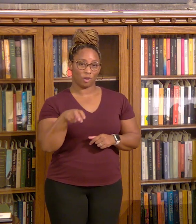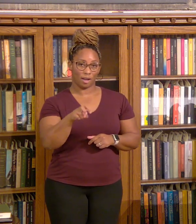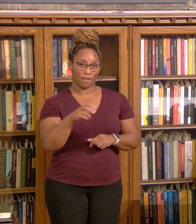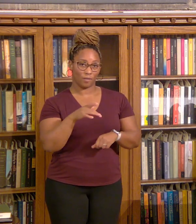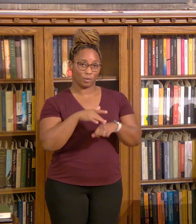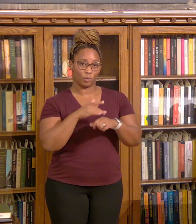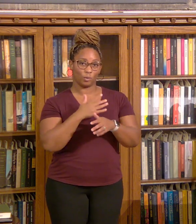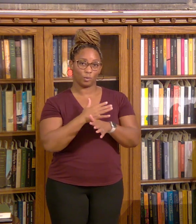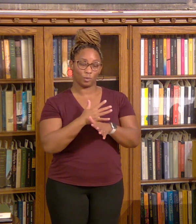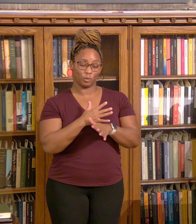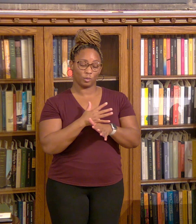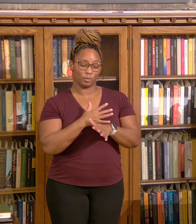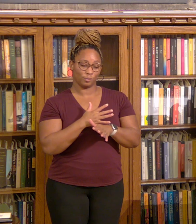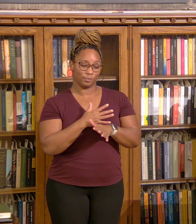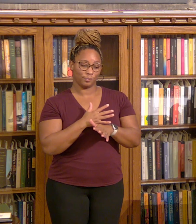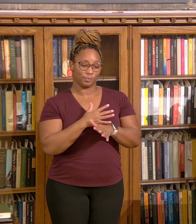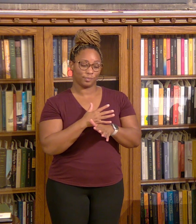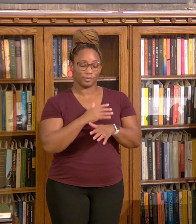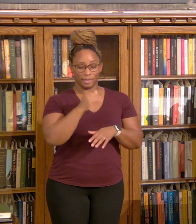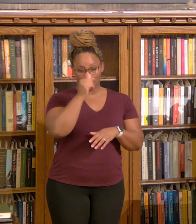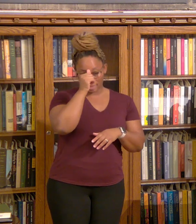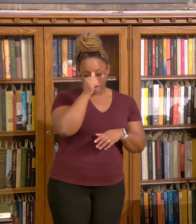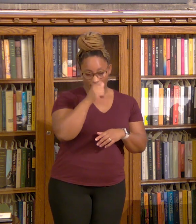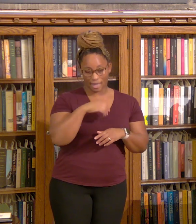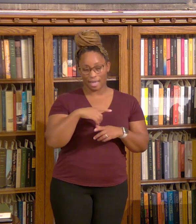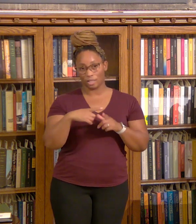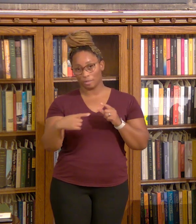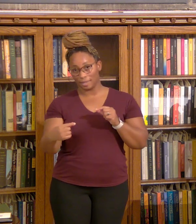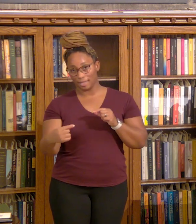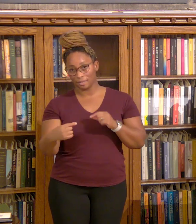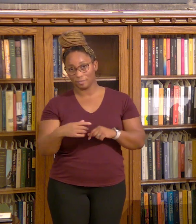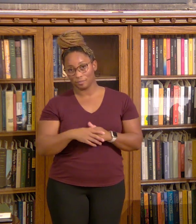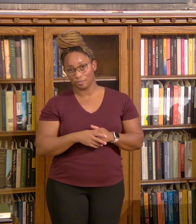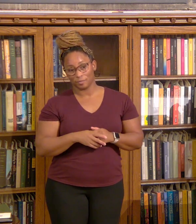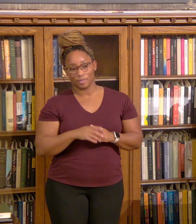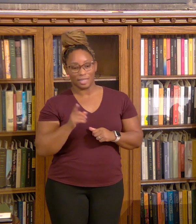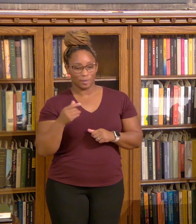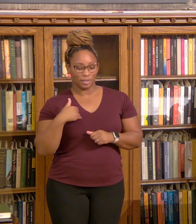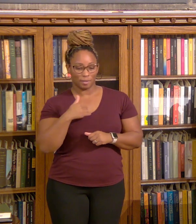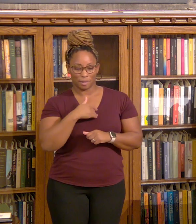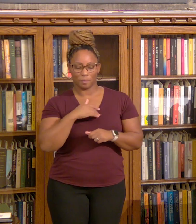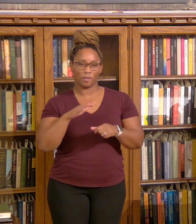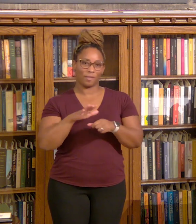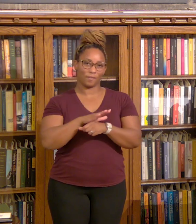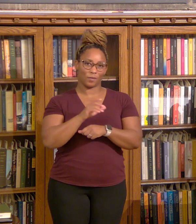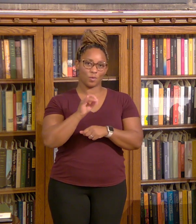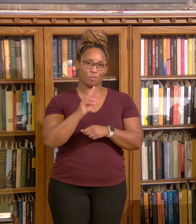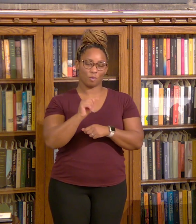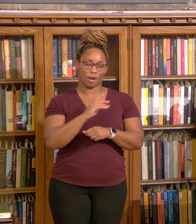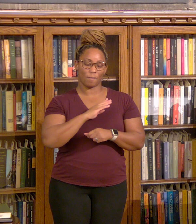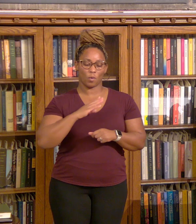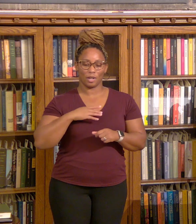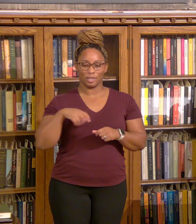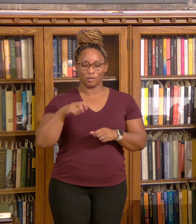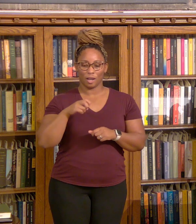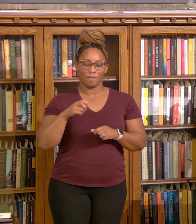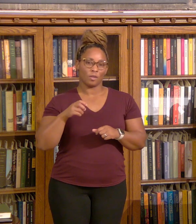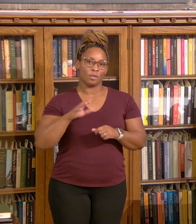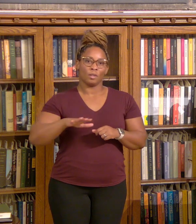to Germany India and Japan as a member of the full bride board he traveled across